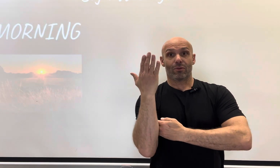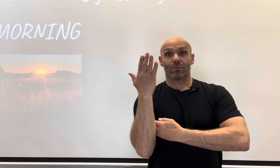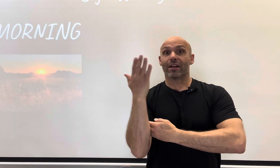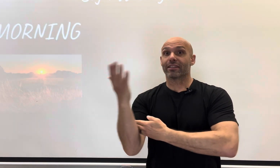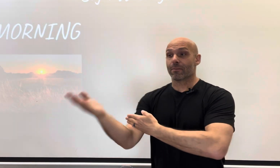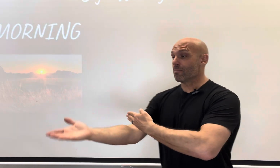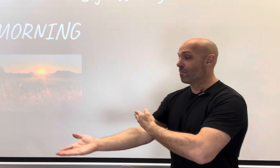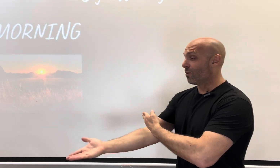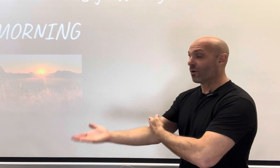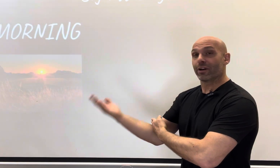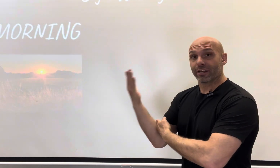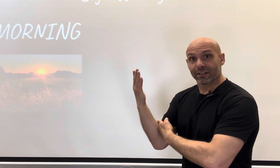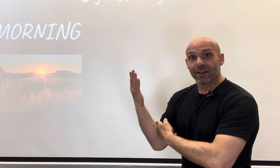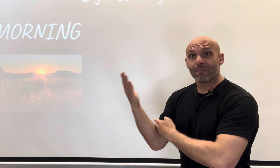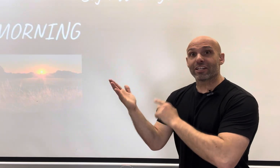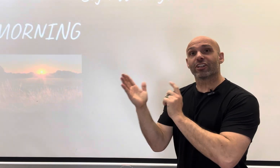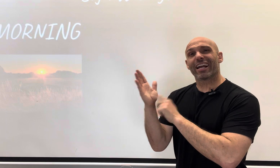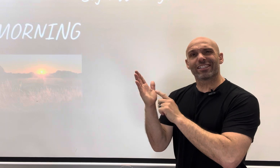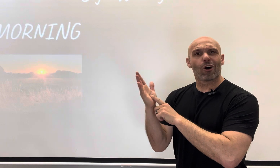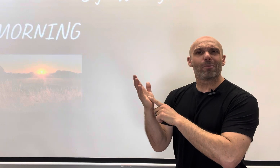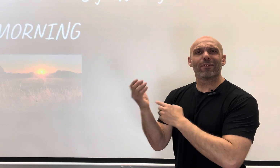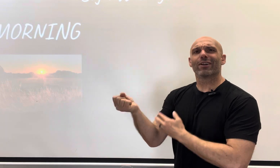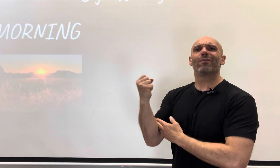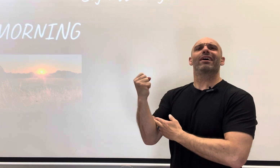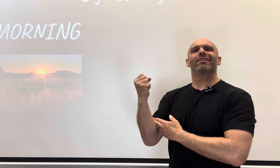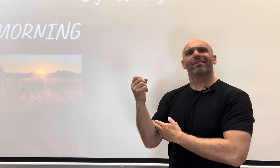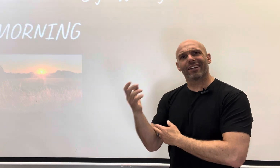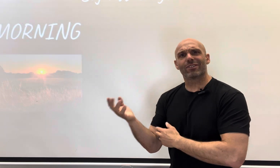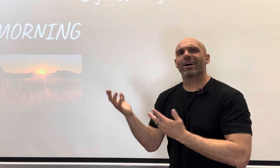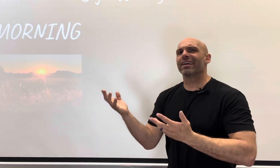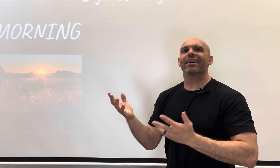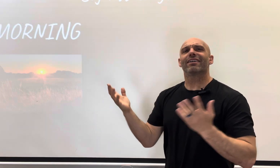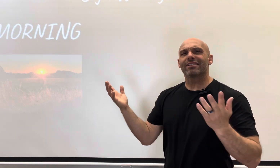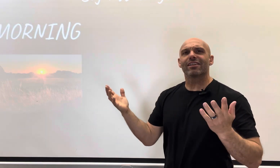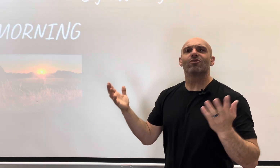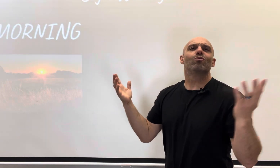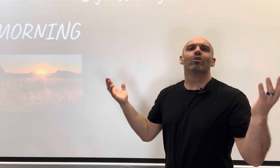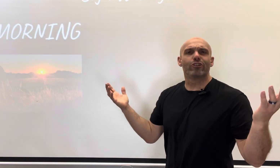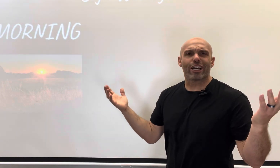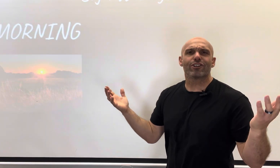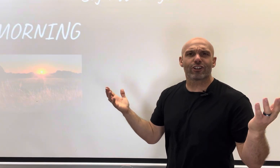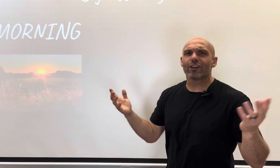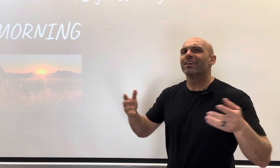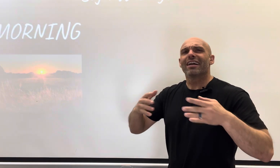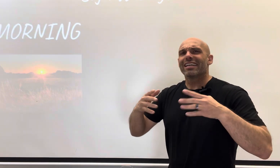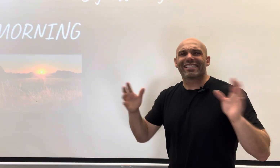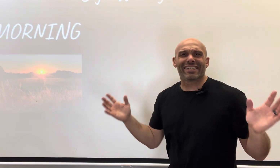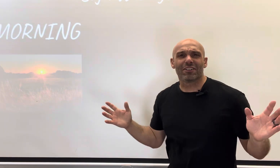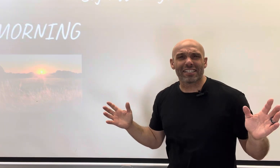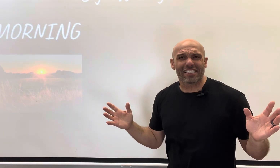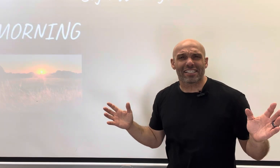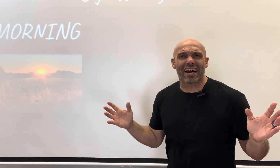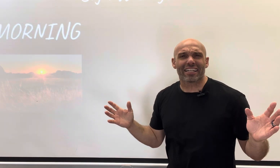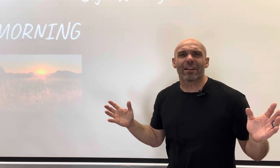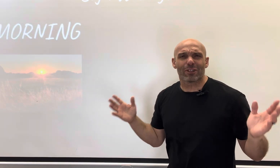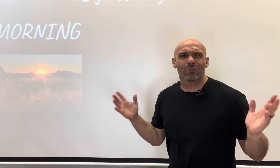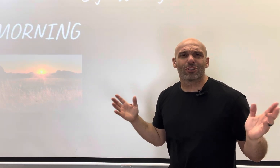Boom, right there, morning. Make sure your hand's open. We don't want this, right? Yeah, that's a rude gesture. Still is in sign language a rude